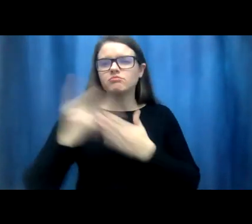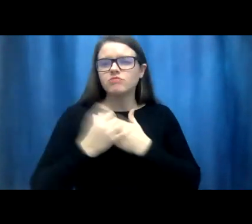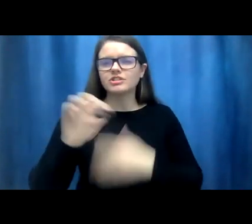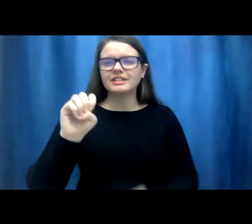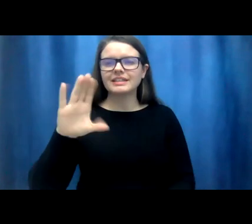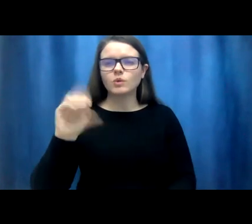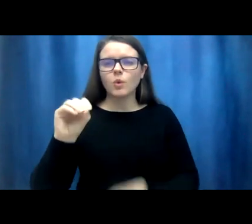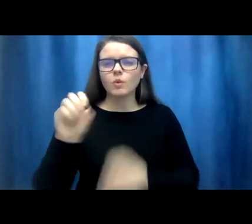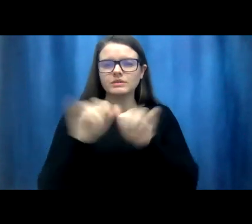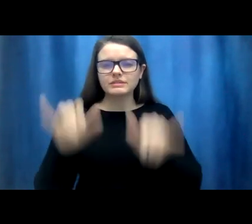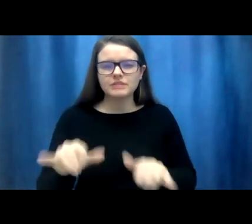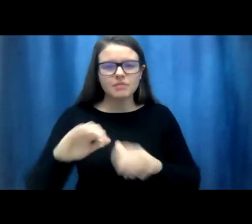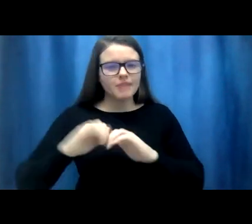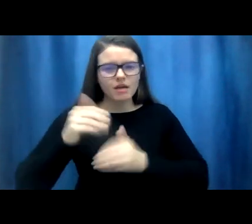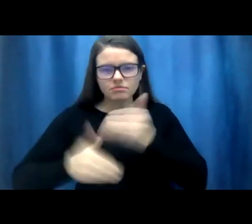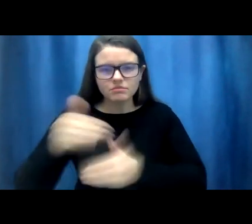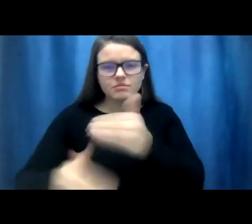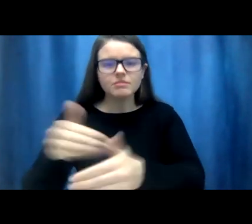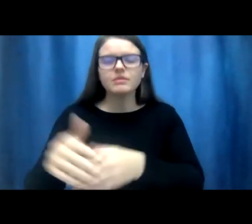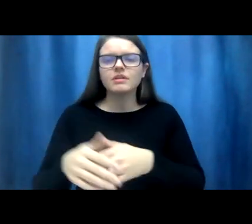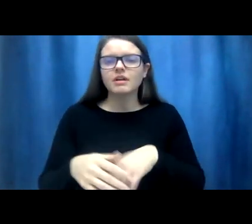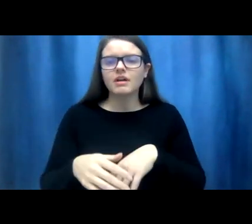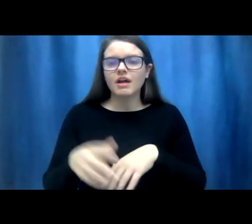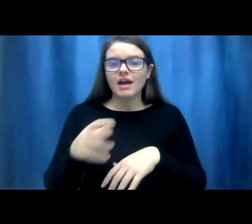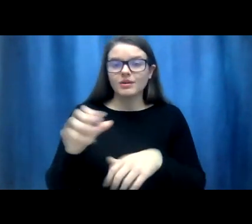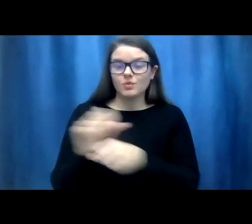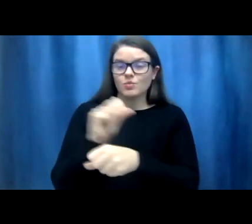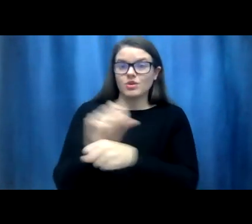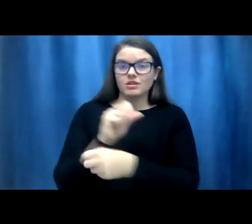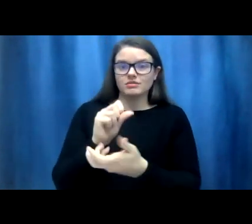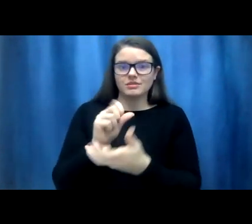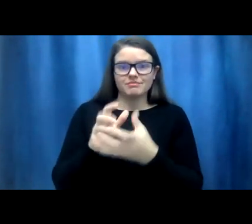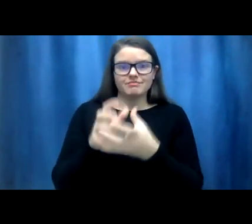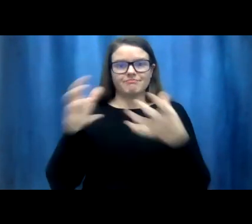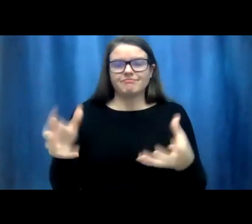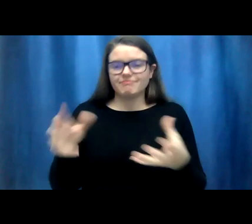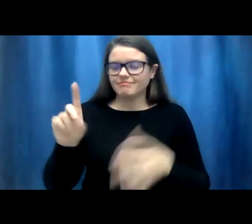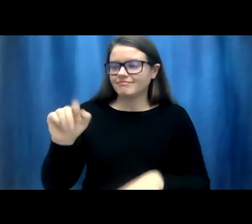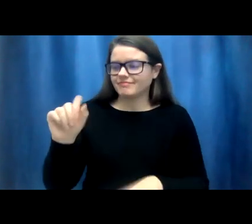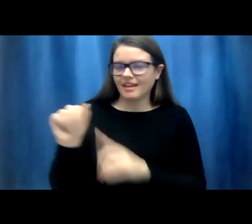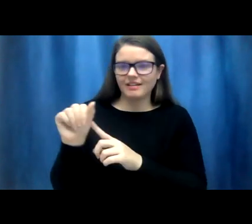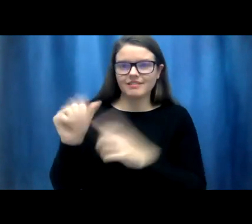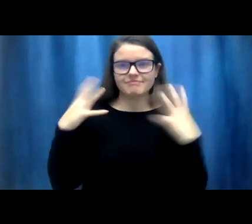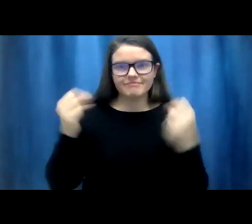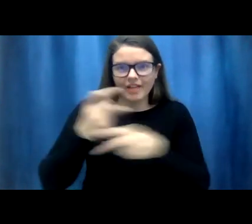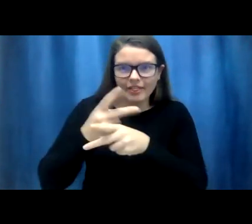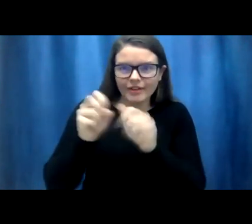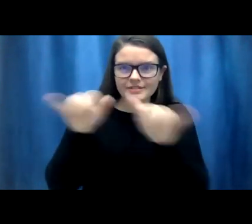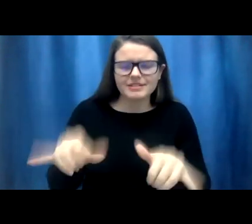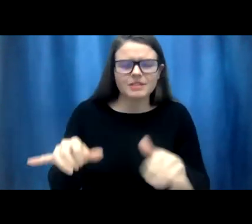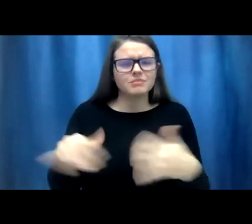in terms of how they work with live data in the healthcare system. And it was a really